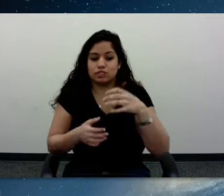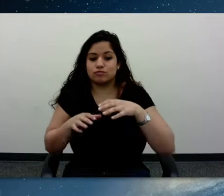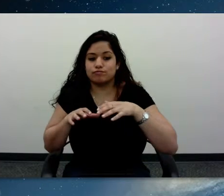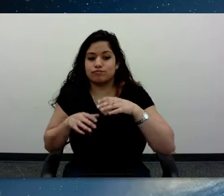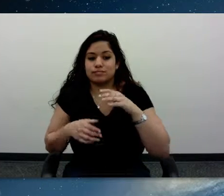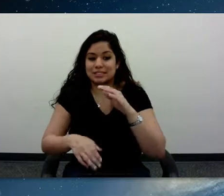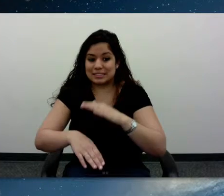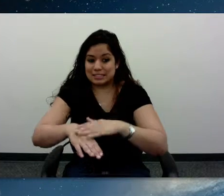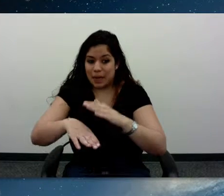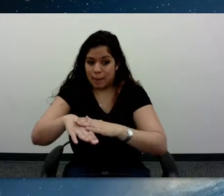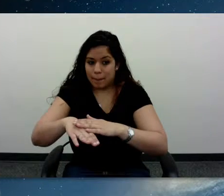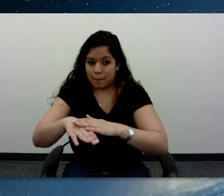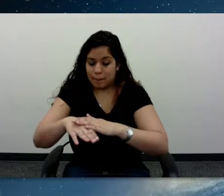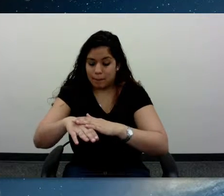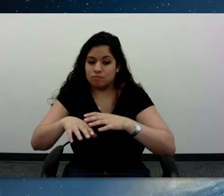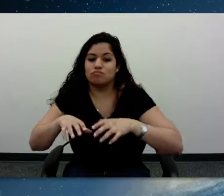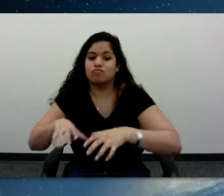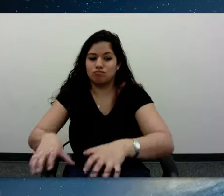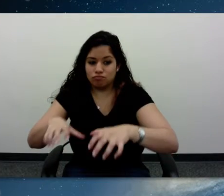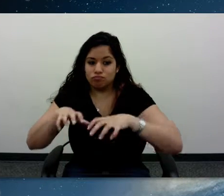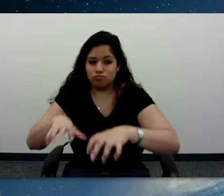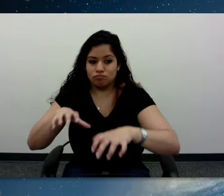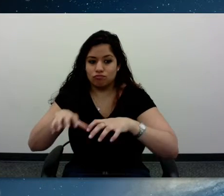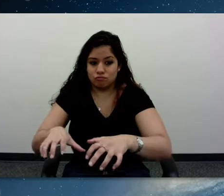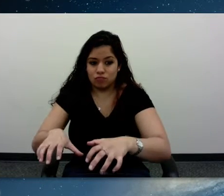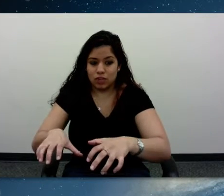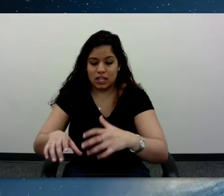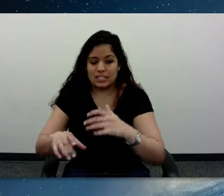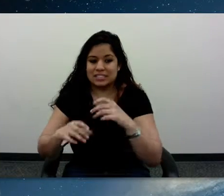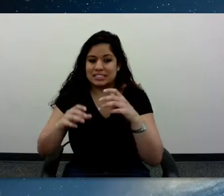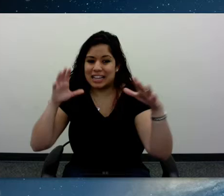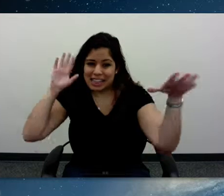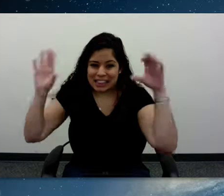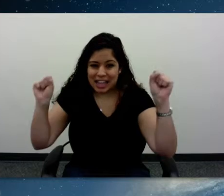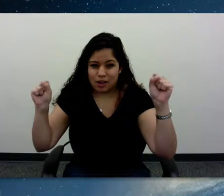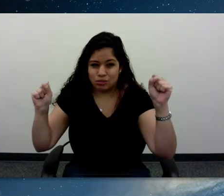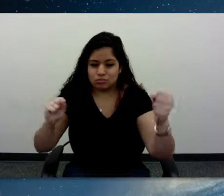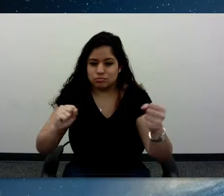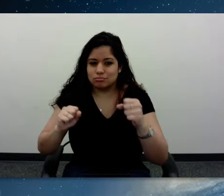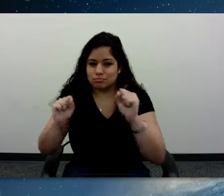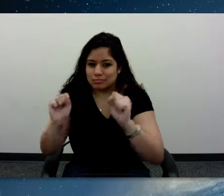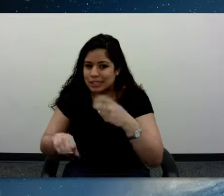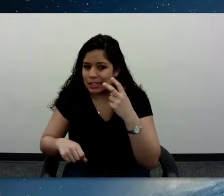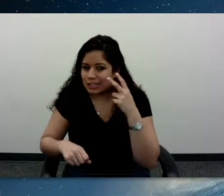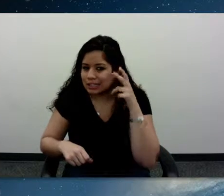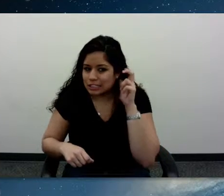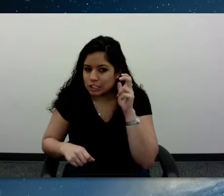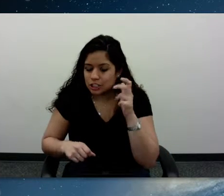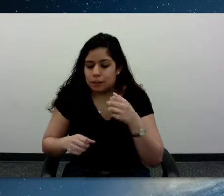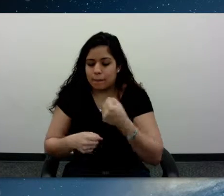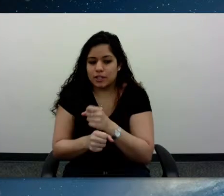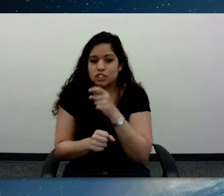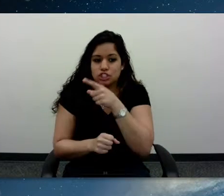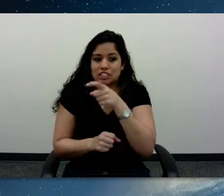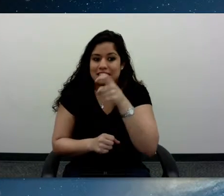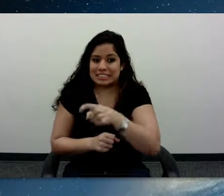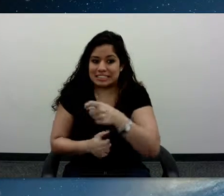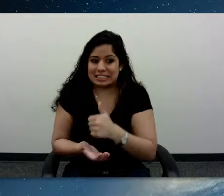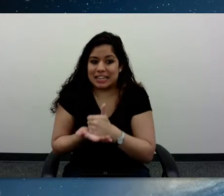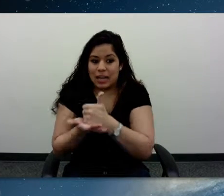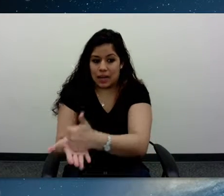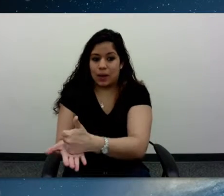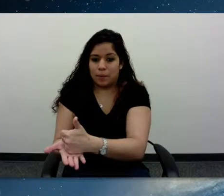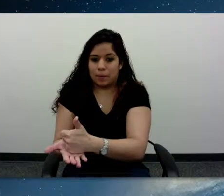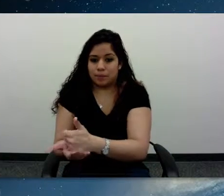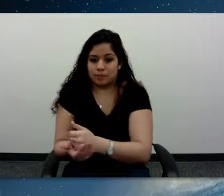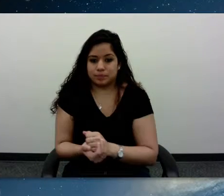enough and you do it vigorously enough that you actually are sure that this person needs help. Again, I don't want to go pounding on this poor